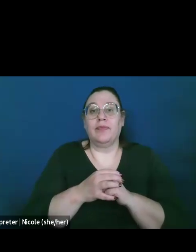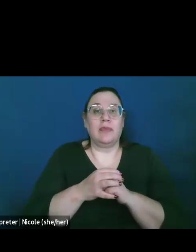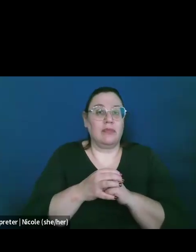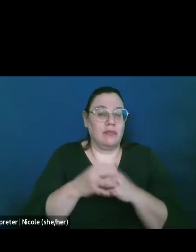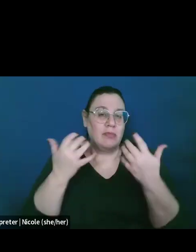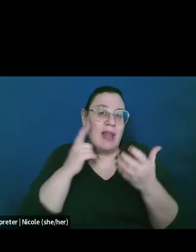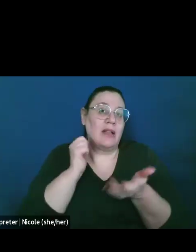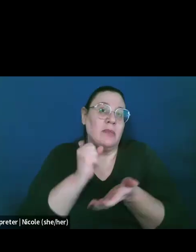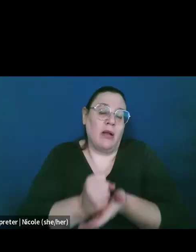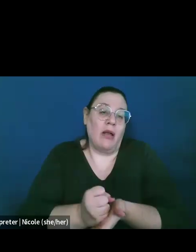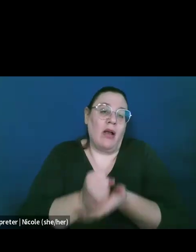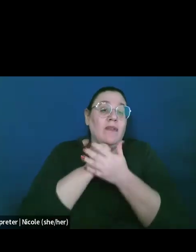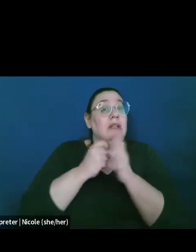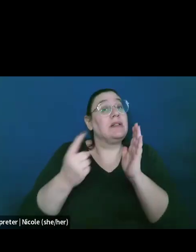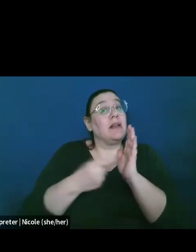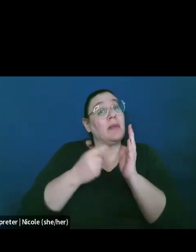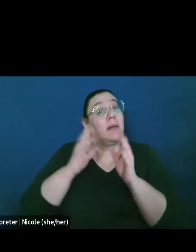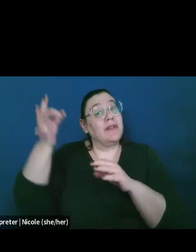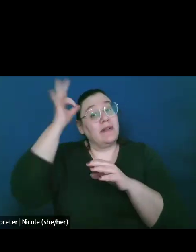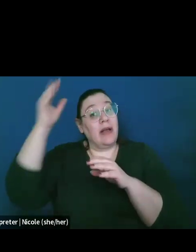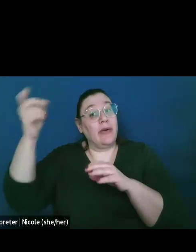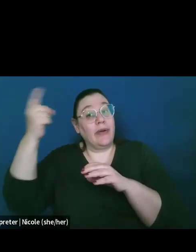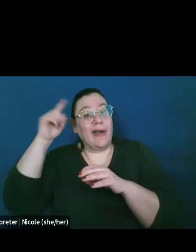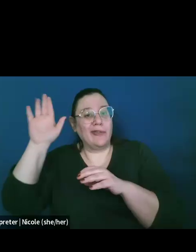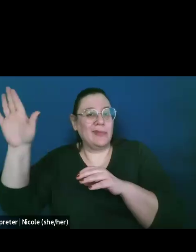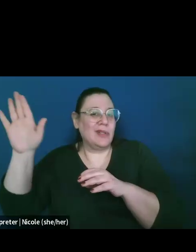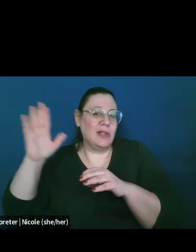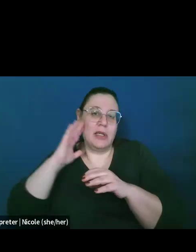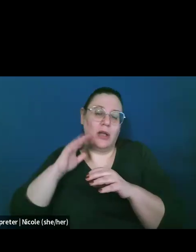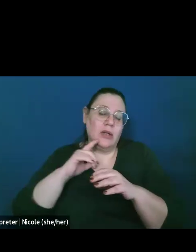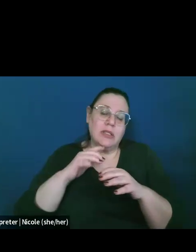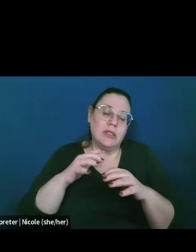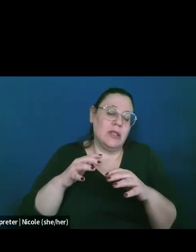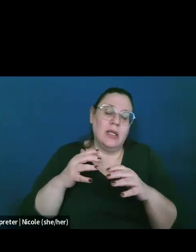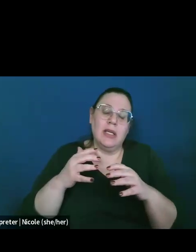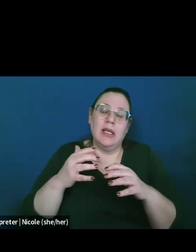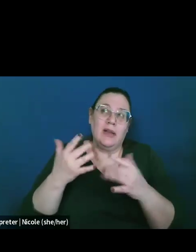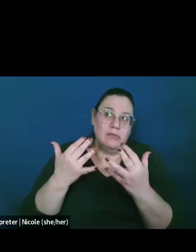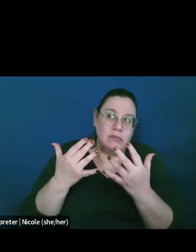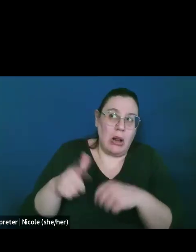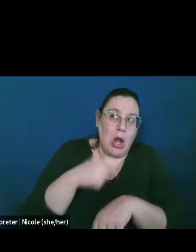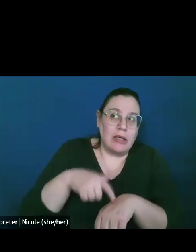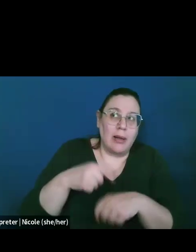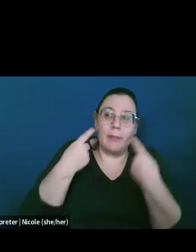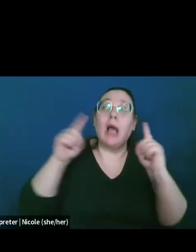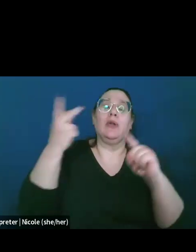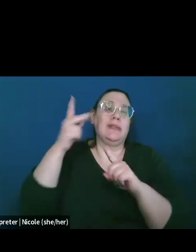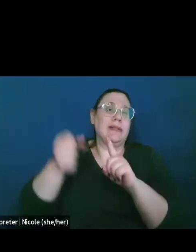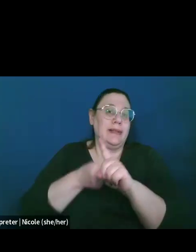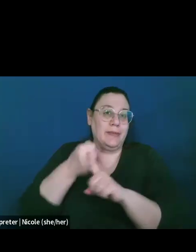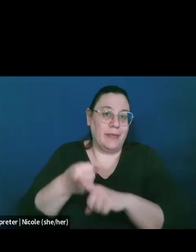incredibly helpful because sometimes in federal government, we know it can just take a lot of time to see that impact. Next slide, please.